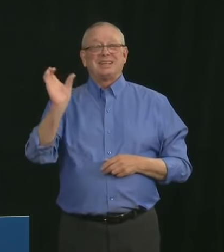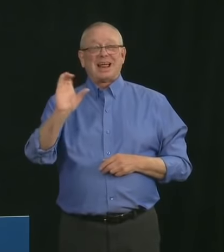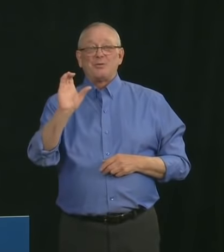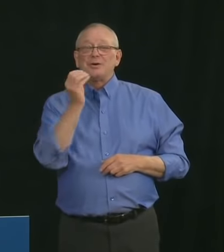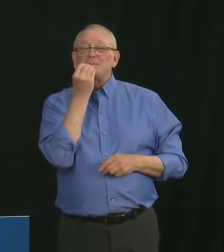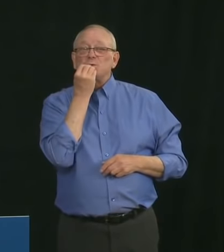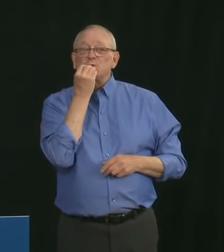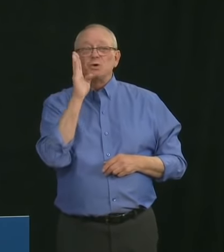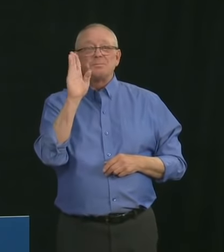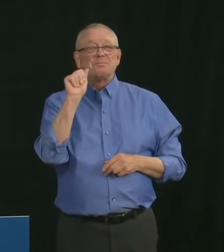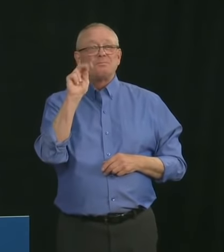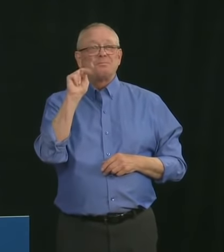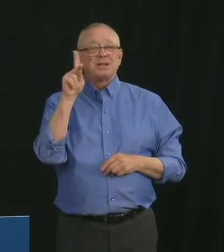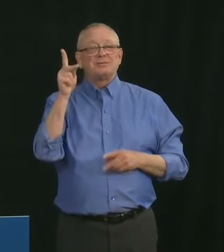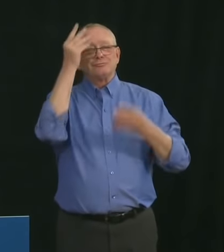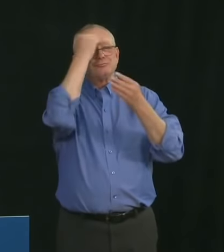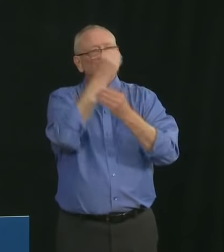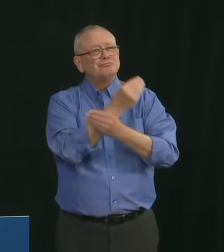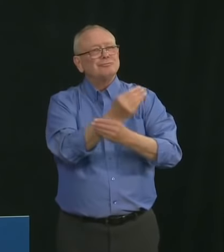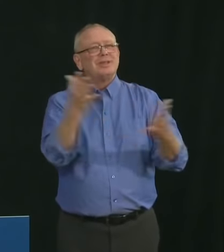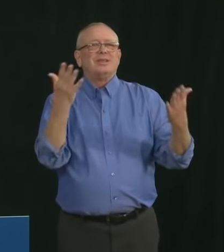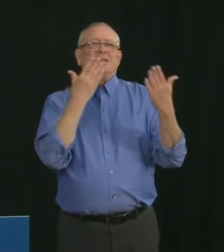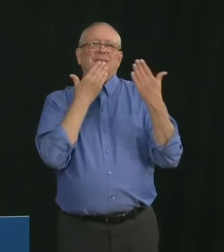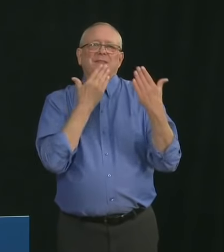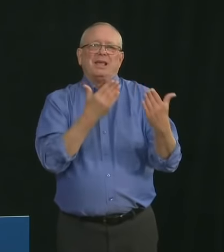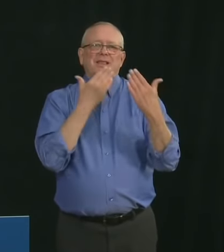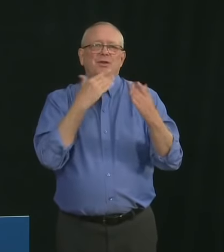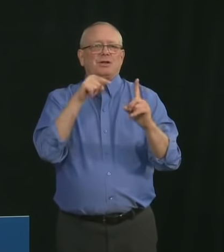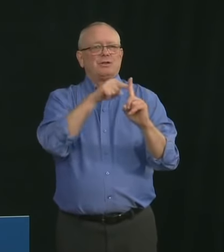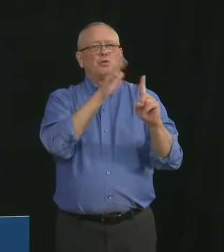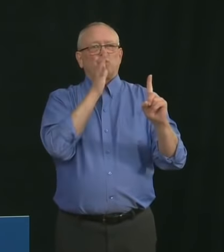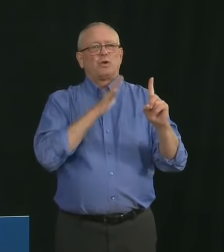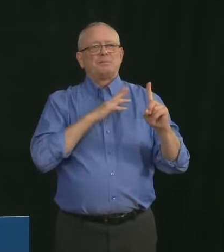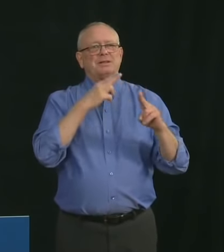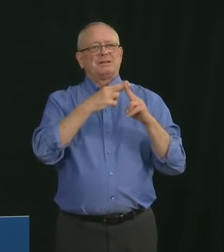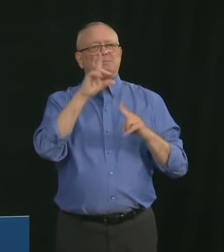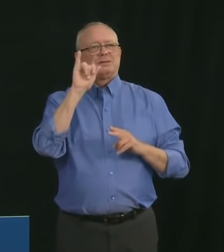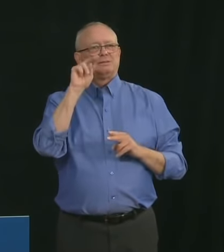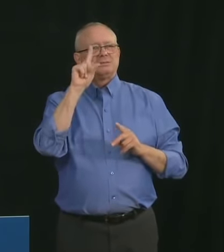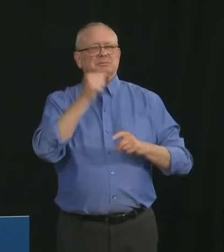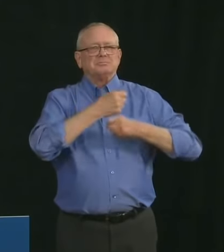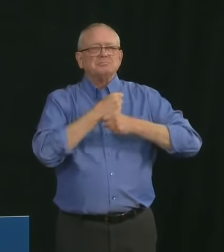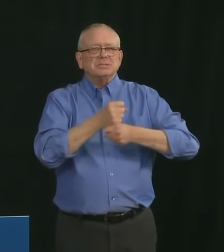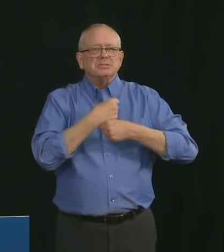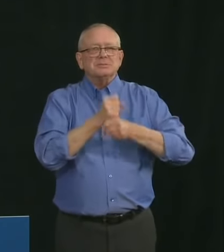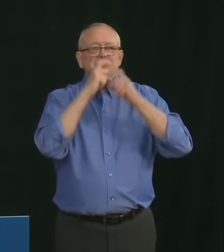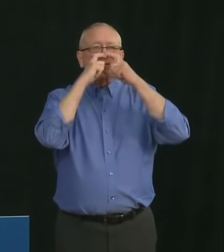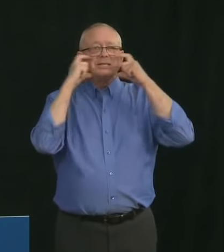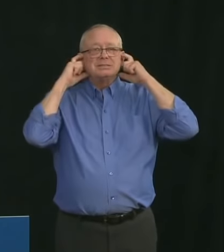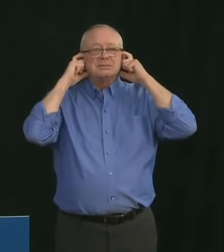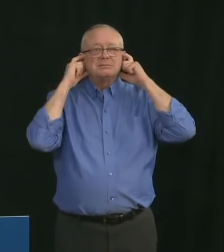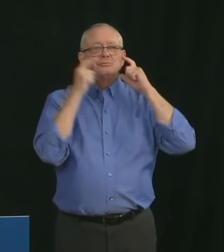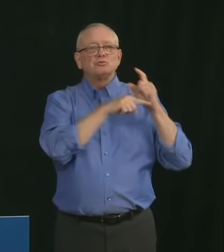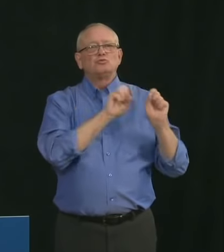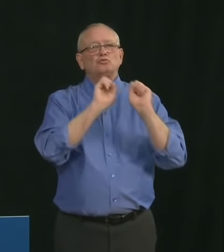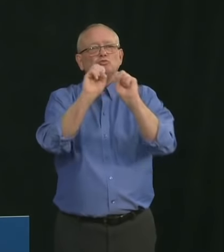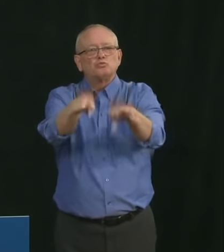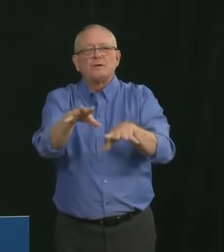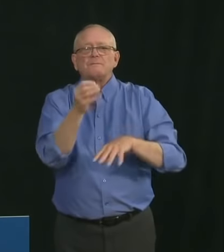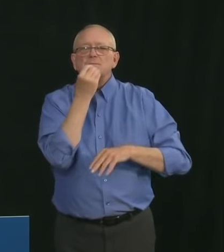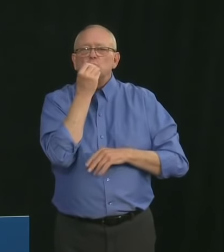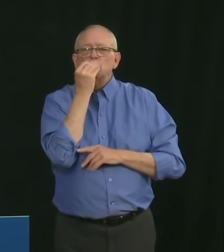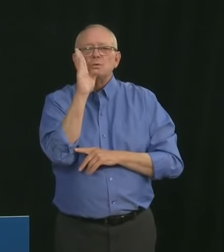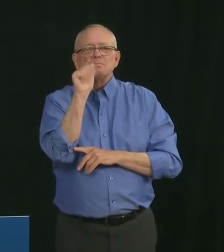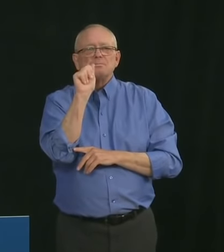made for volunteers. Also in Calgary, musician Marvin Matthews released a beautiful, reassuring song called